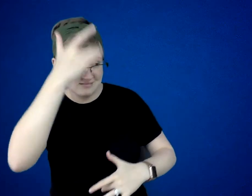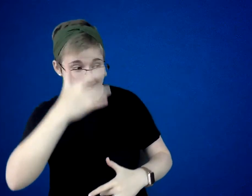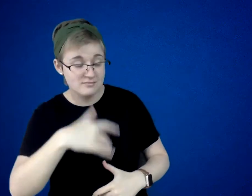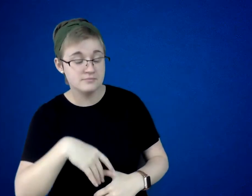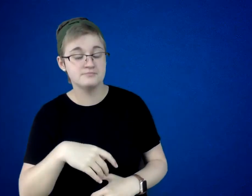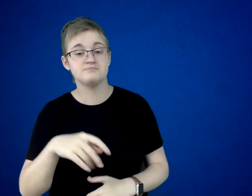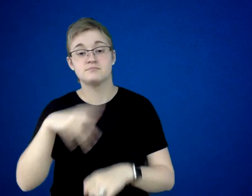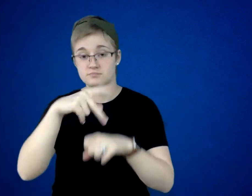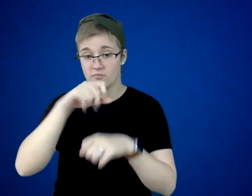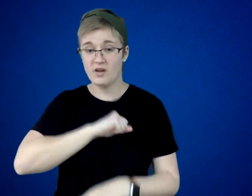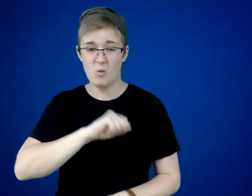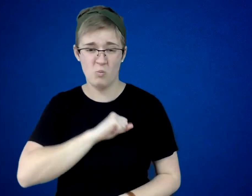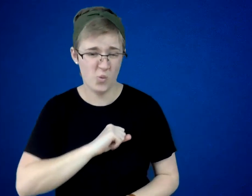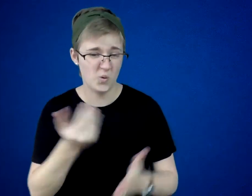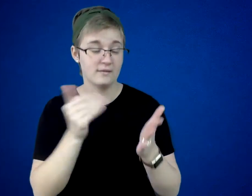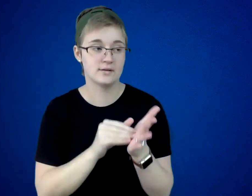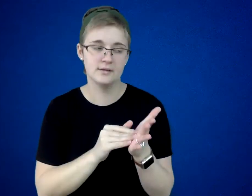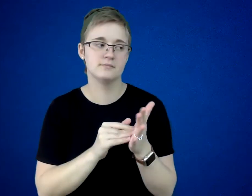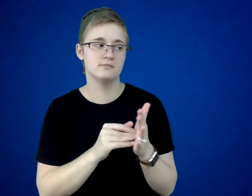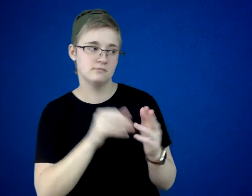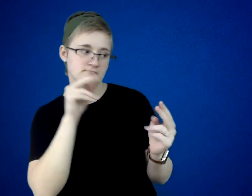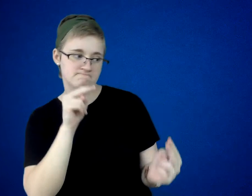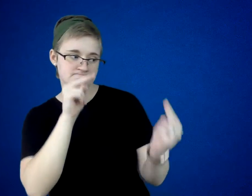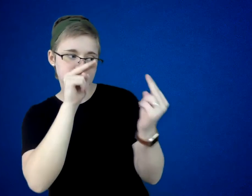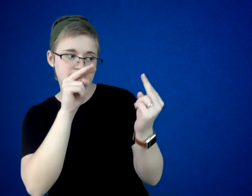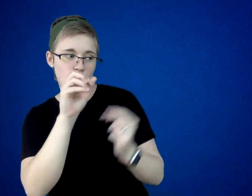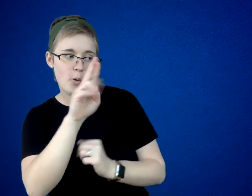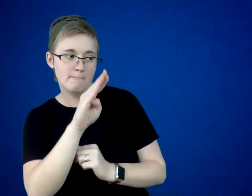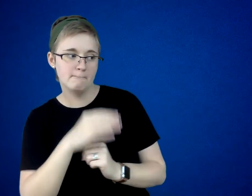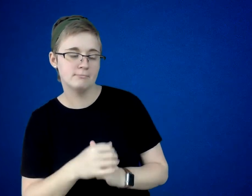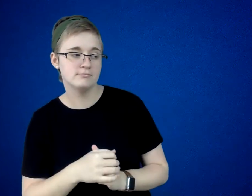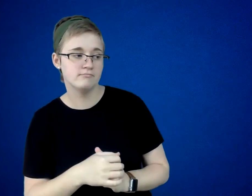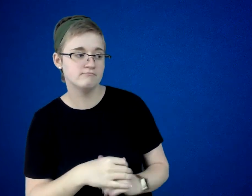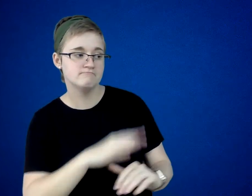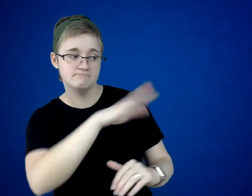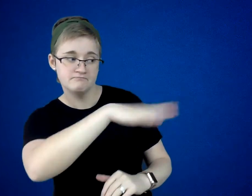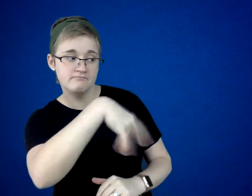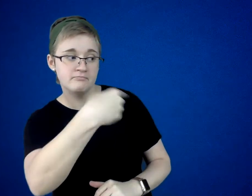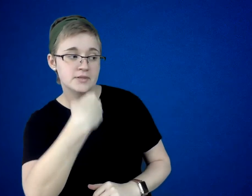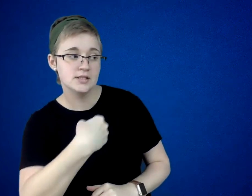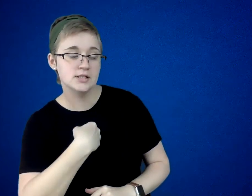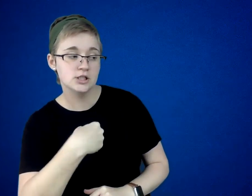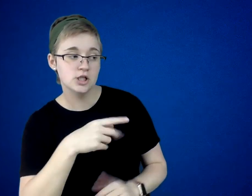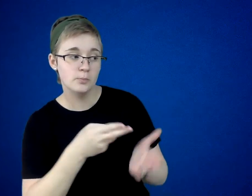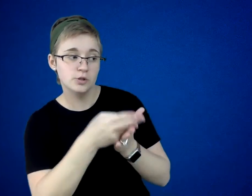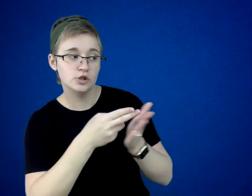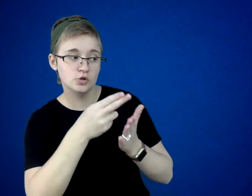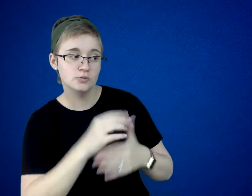throat again. He stared at Rob. "Tell me the truth, son," he said. "Have you been using